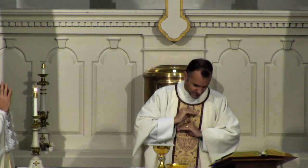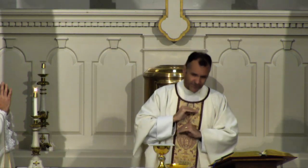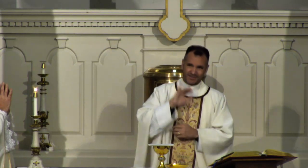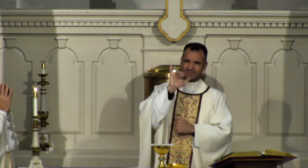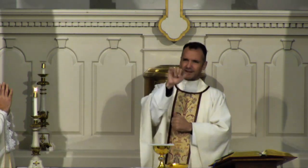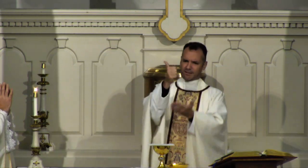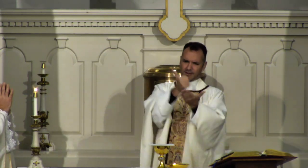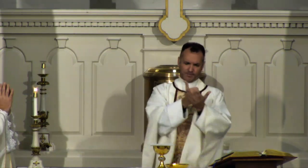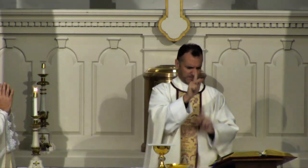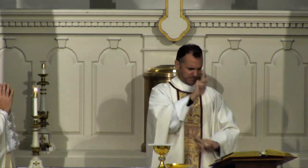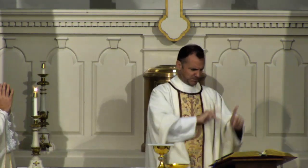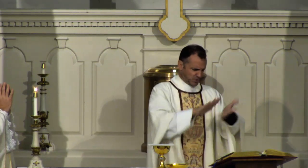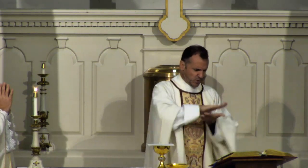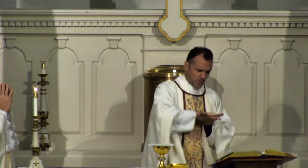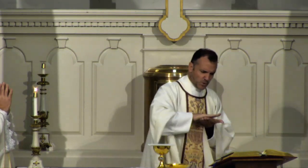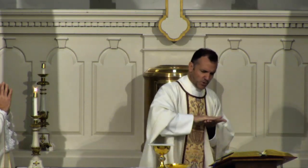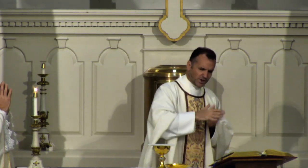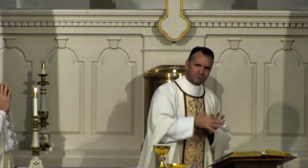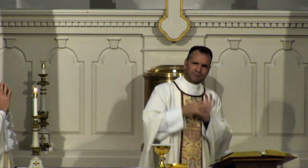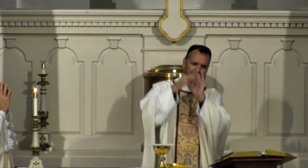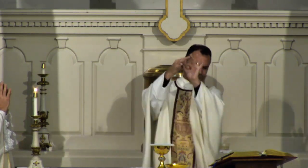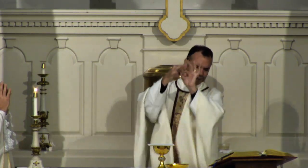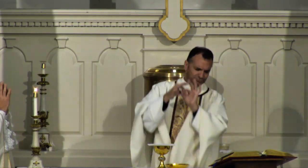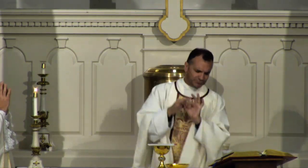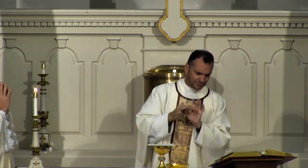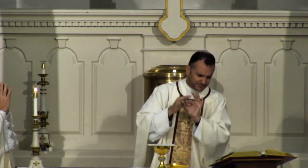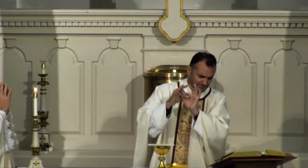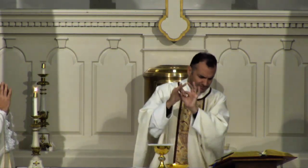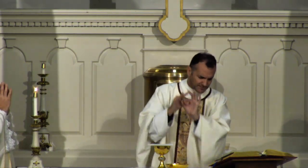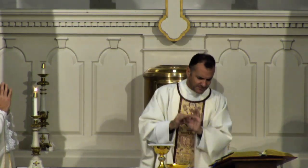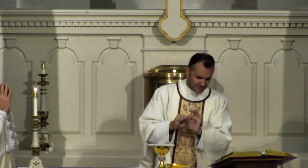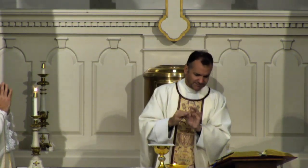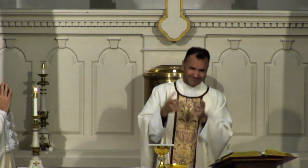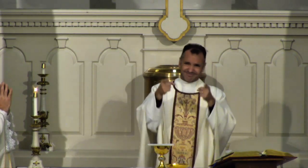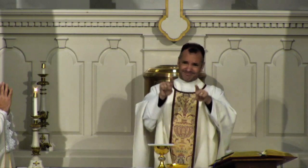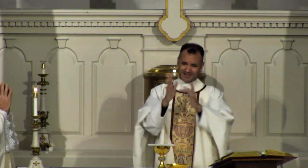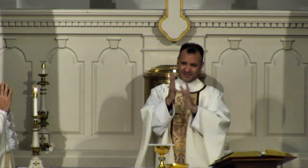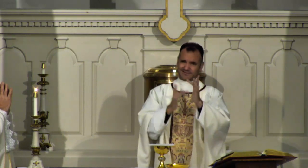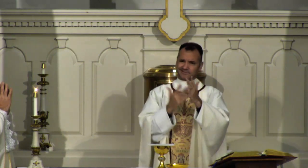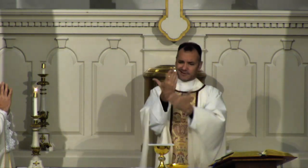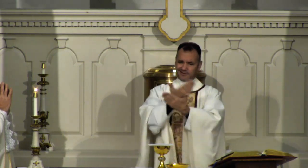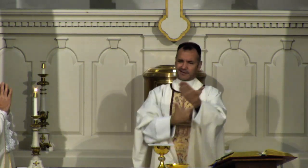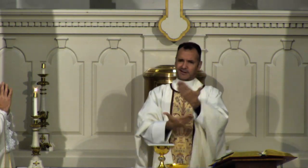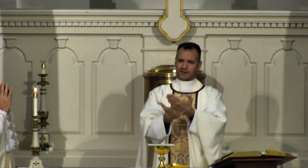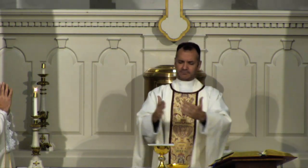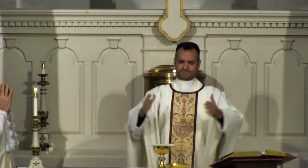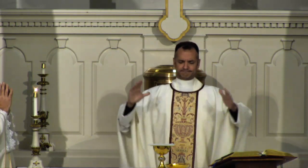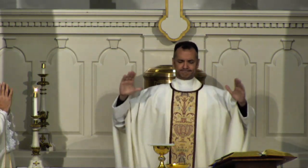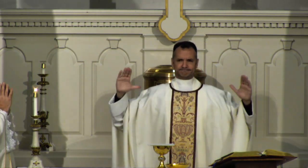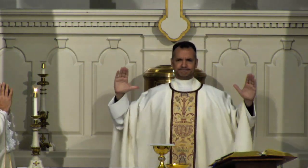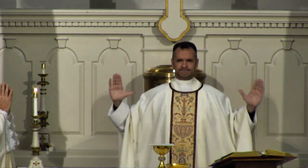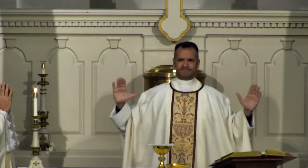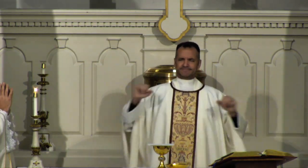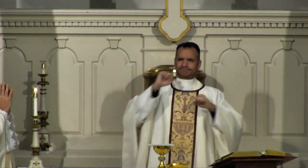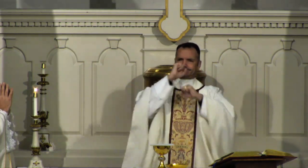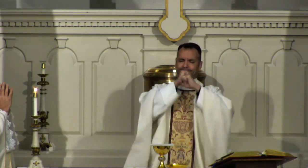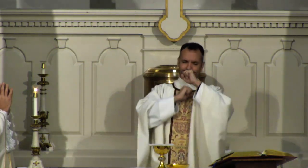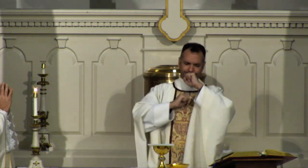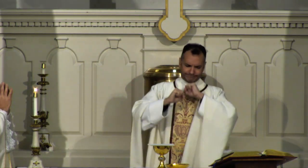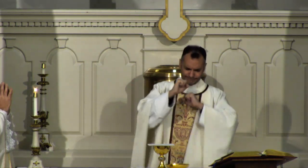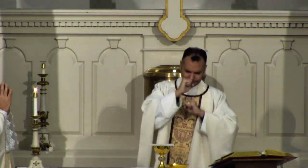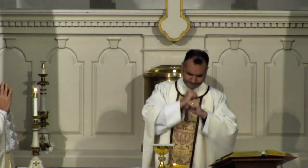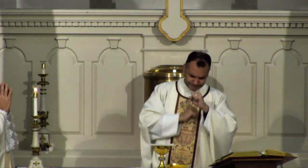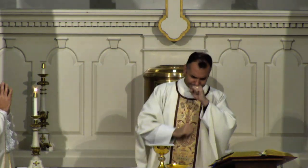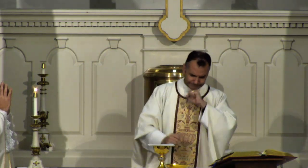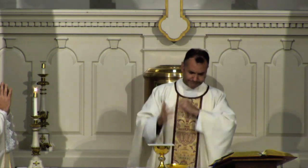fulfilling your will and gaining for you, O holy people. He stretched out his hands as